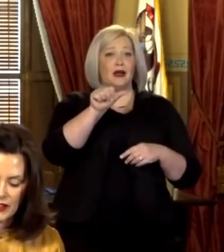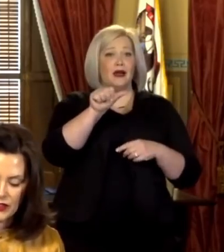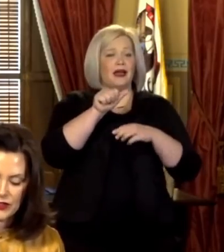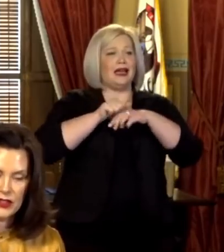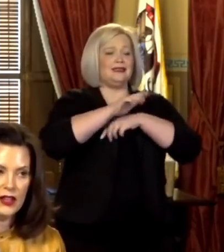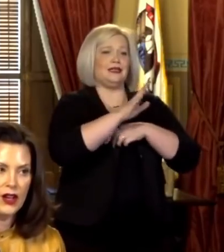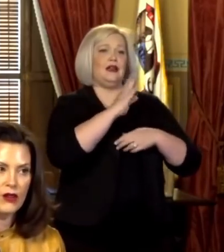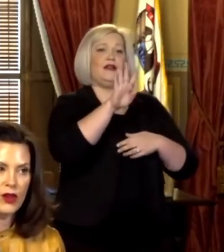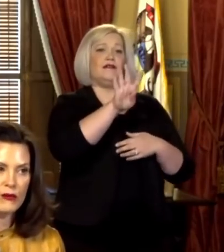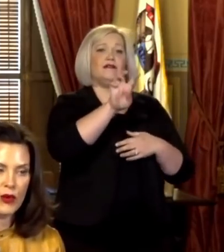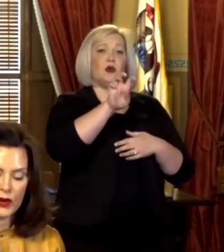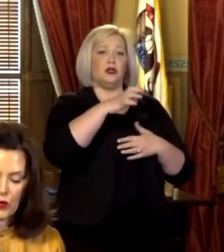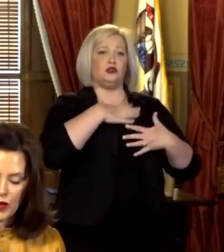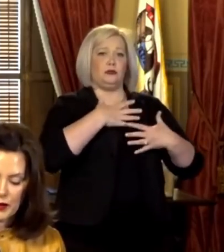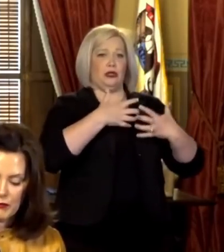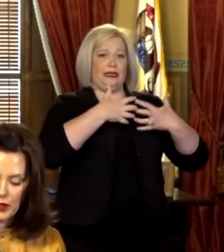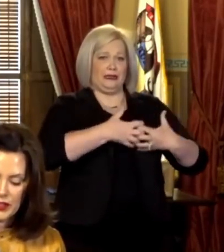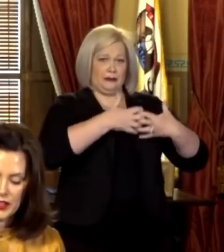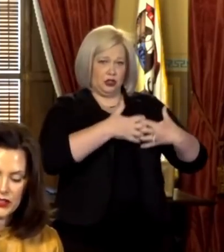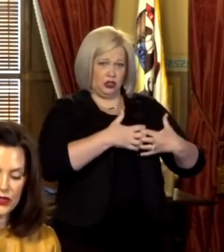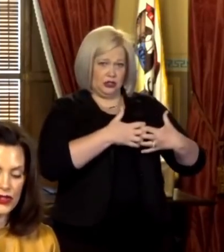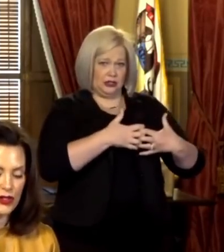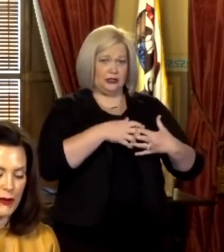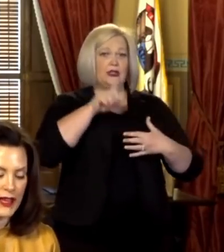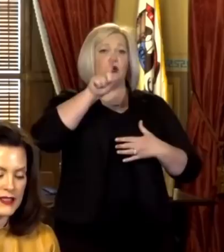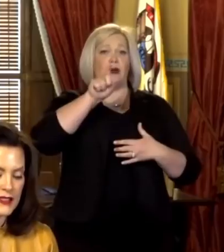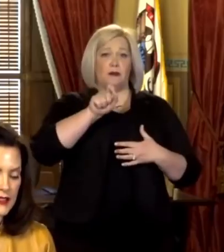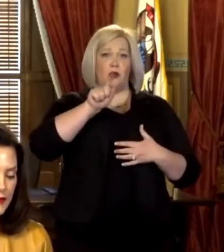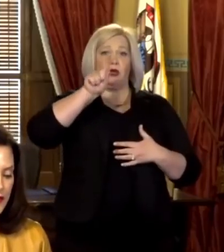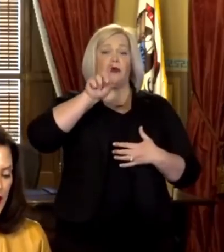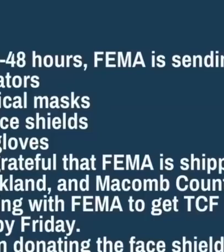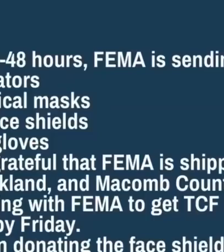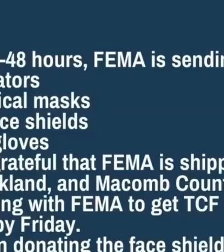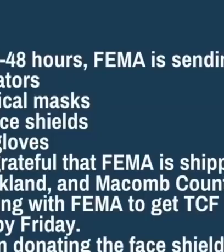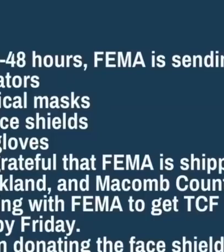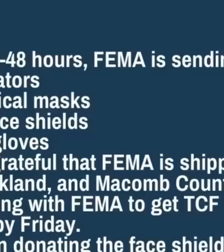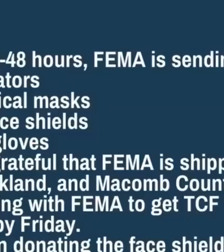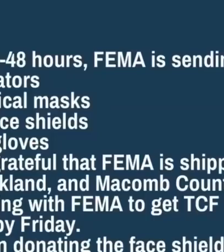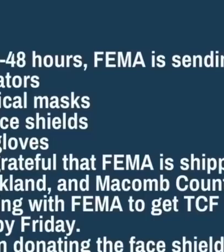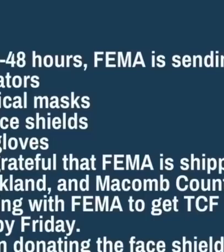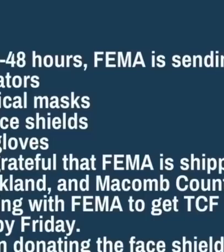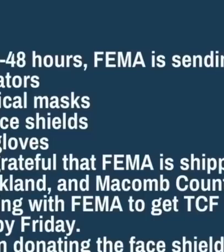400 ventilators, 1.1 million surgical masks,